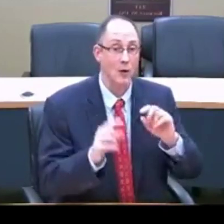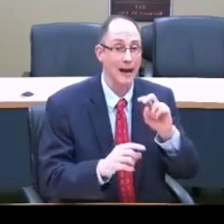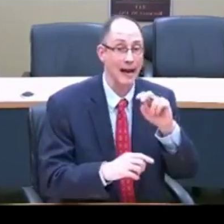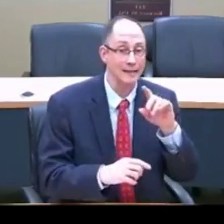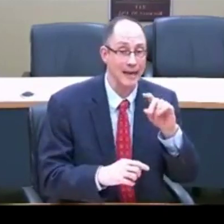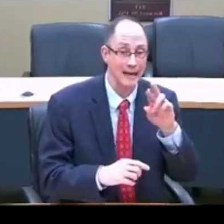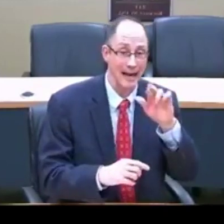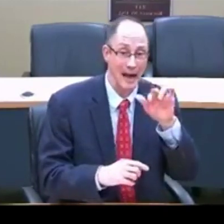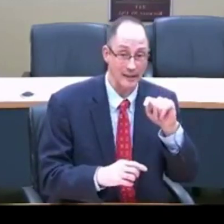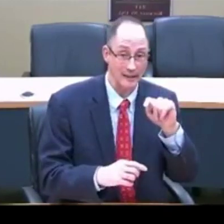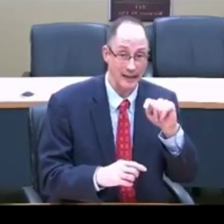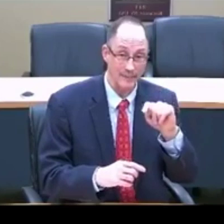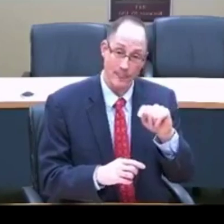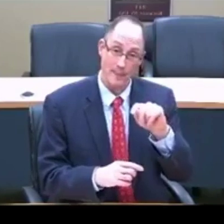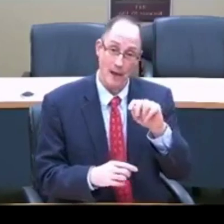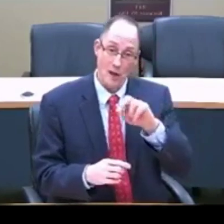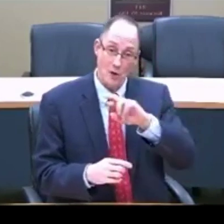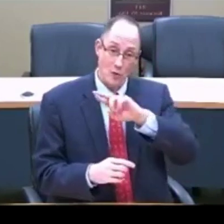to go to NCHEDI RIT.